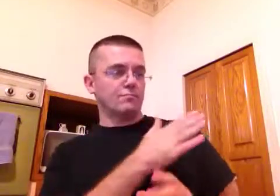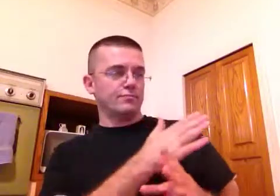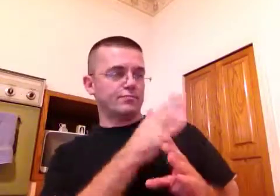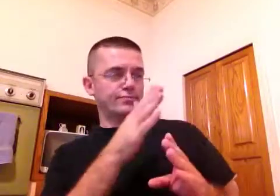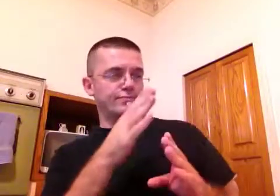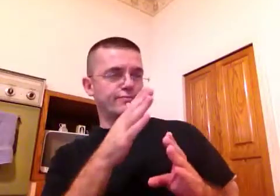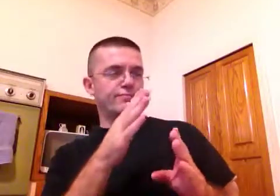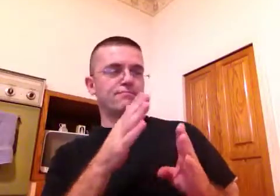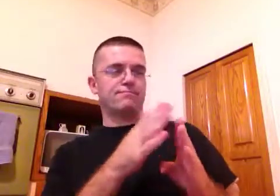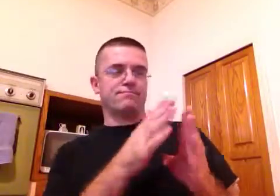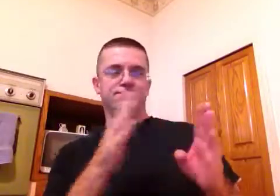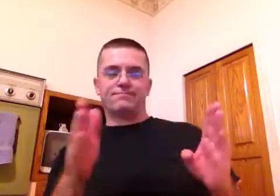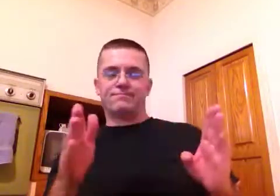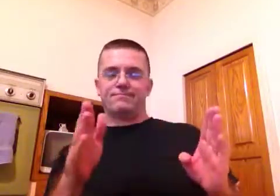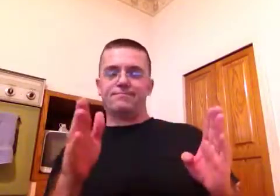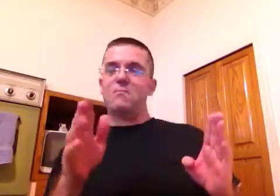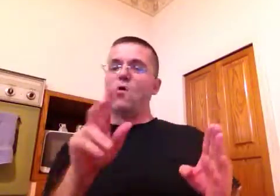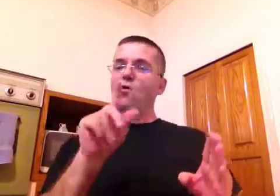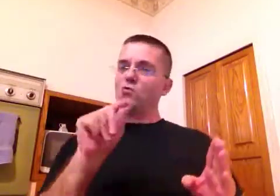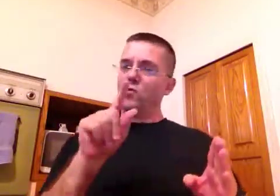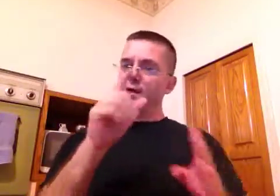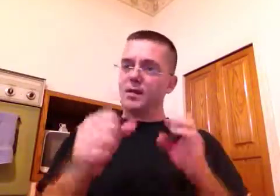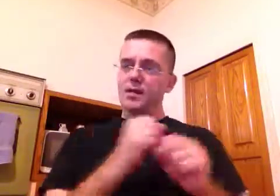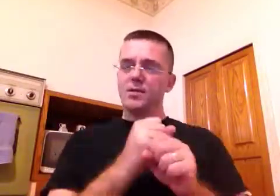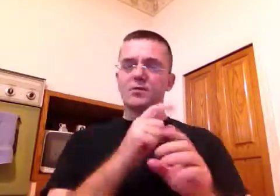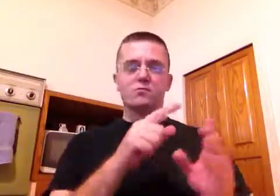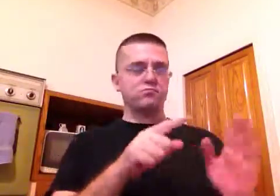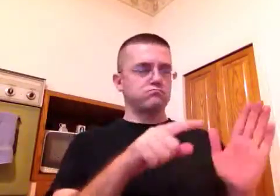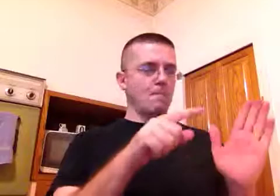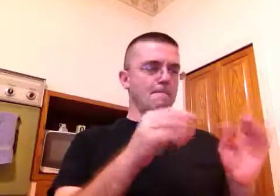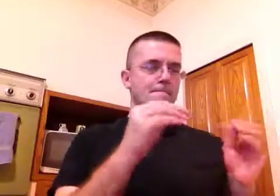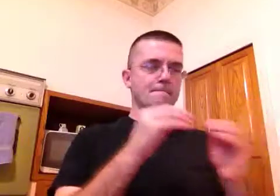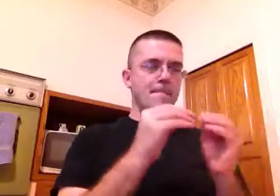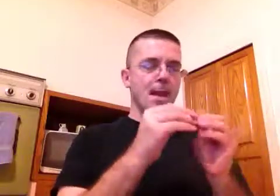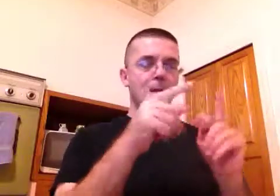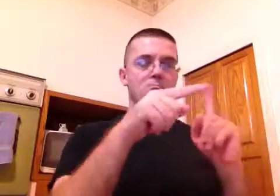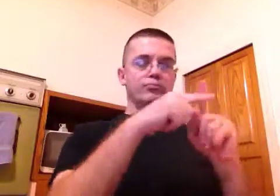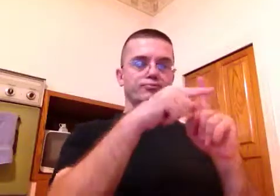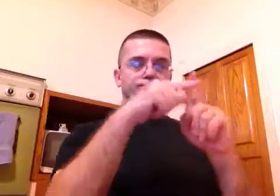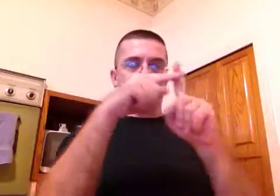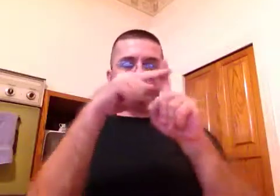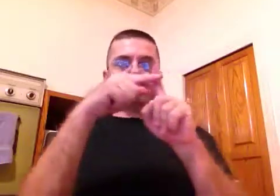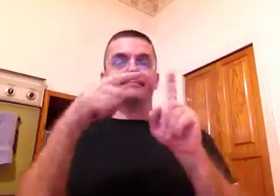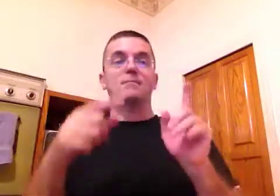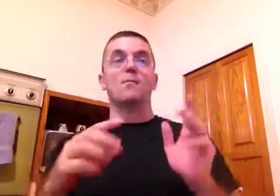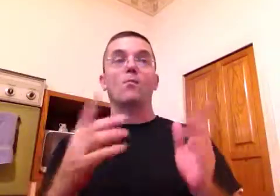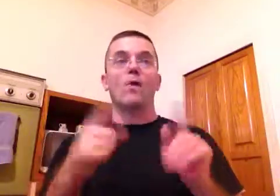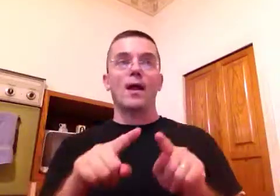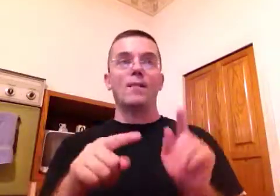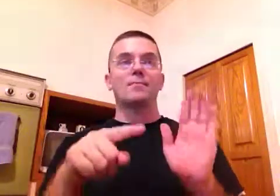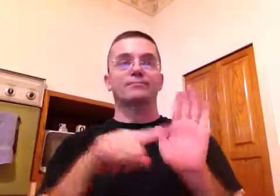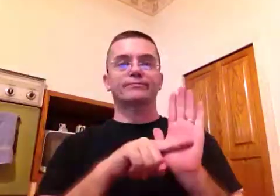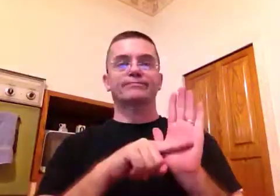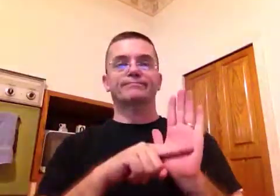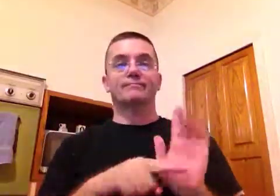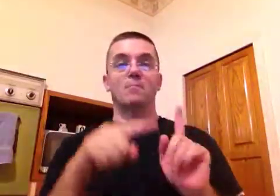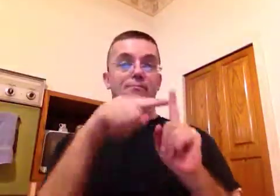And it lost money this many times. It made money this many times. It averaged this over the last 5 years, 10 years, 3 years,